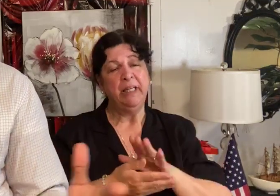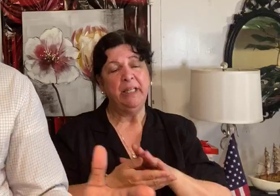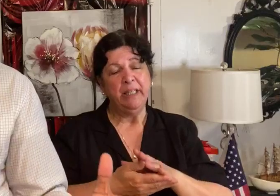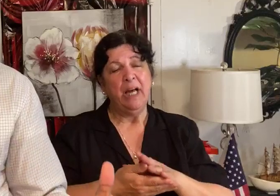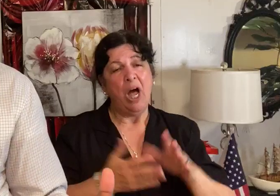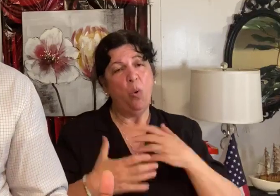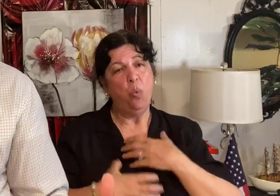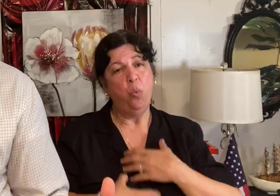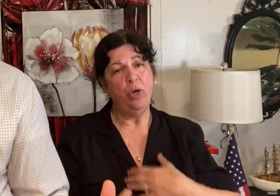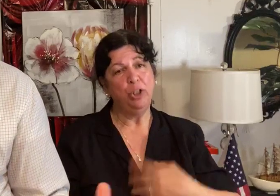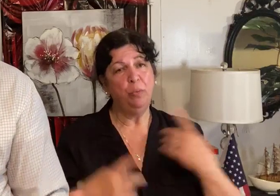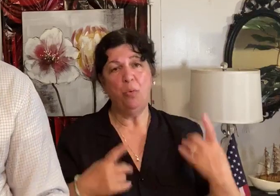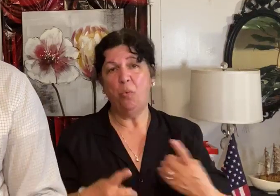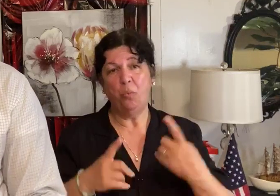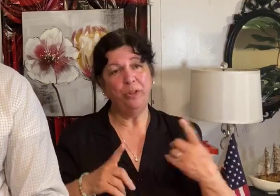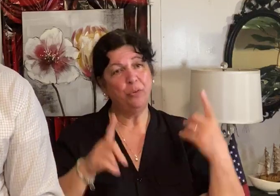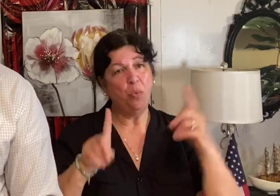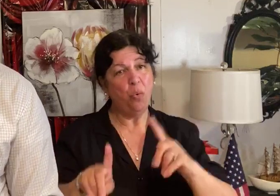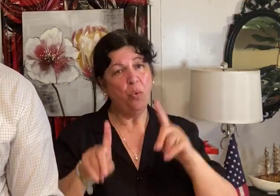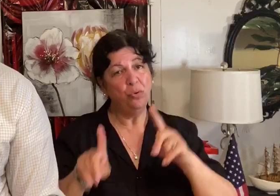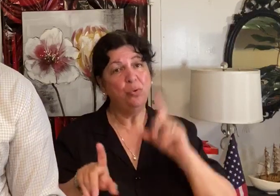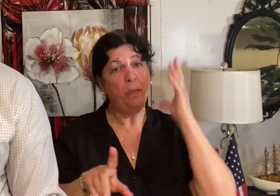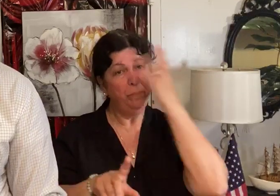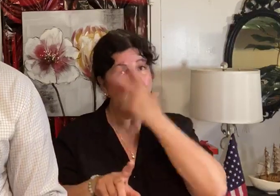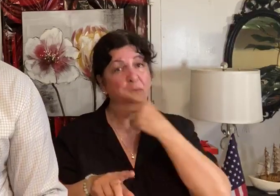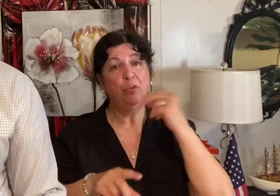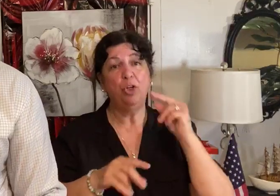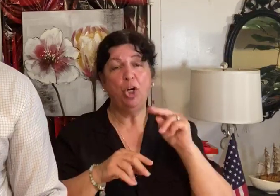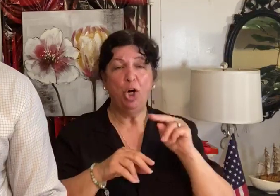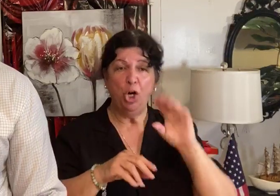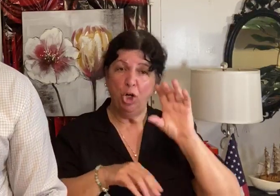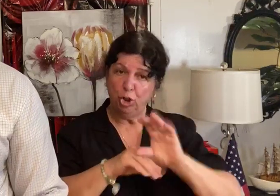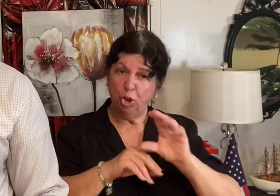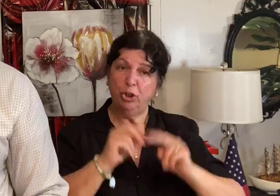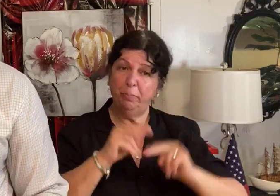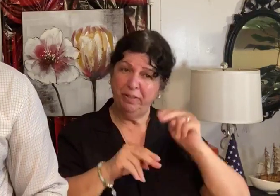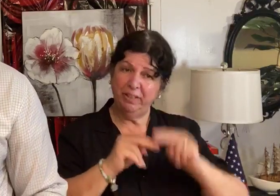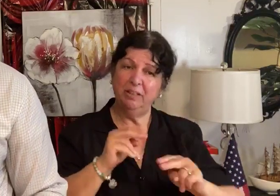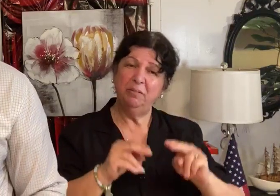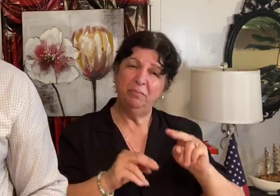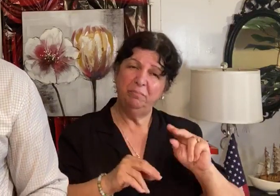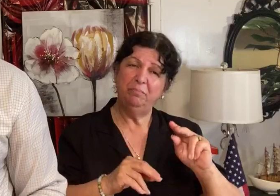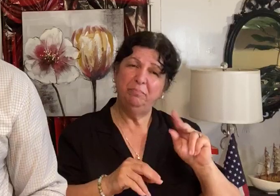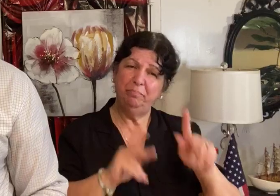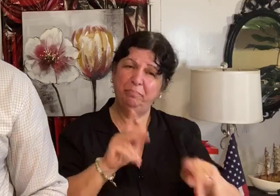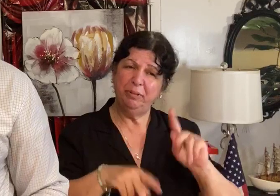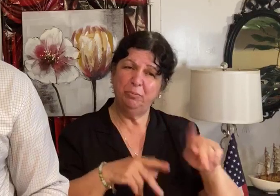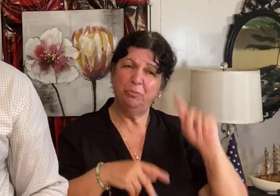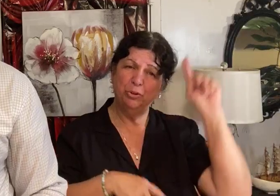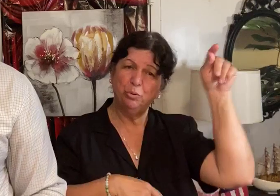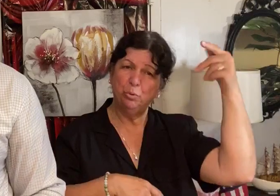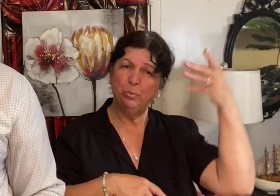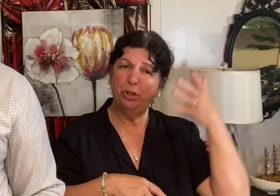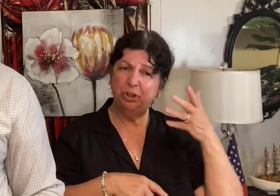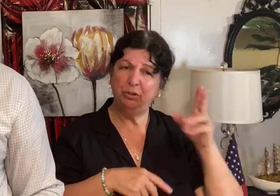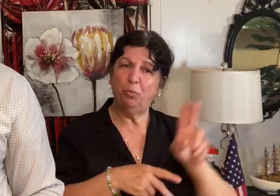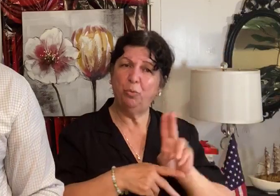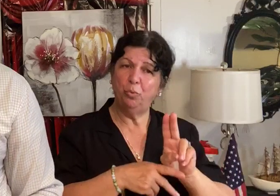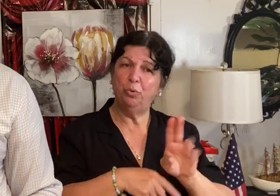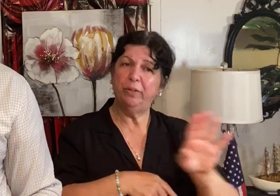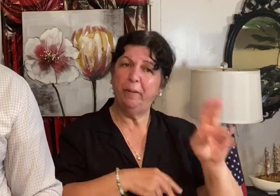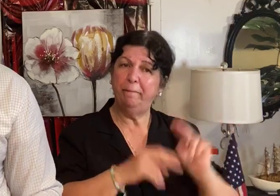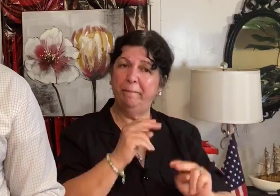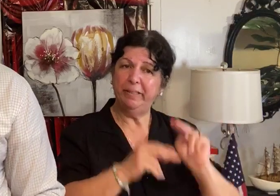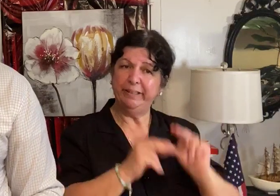Man, I wish we could be there all the time. Beautiful church building. And the people have been gracious to let us use their church while